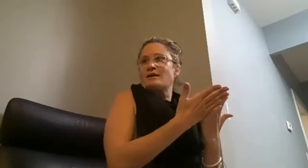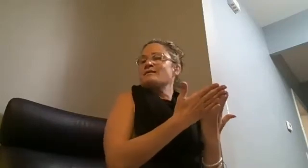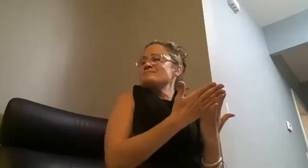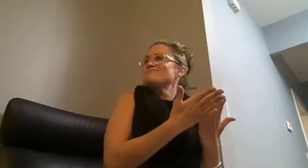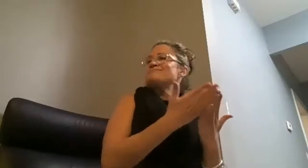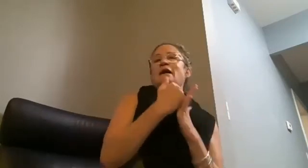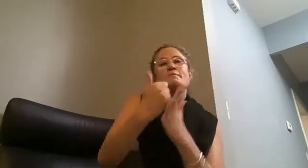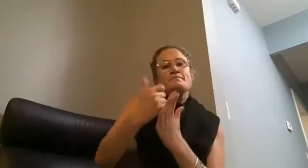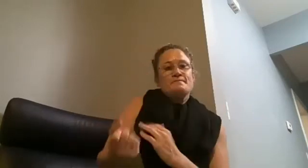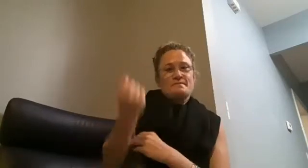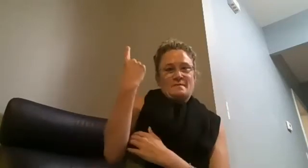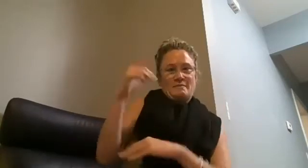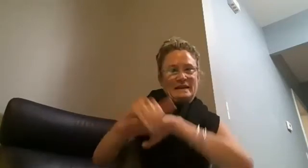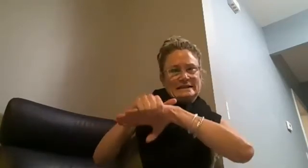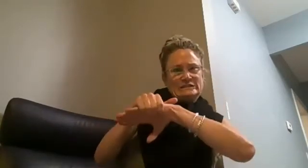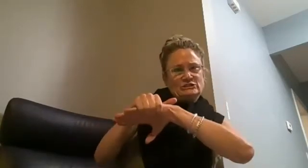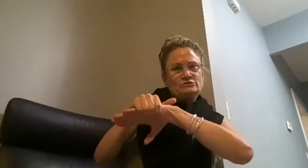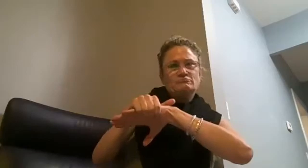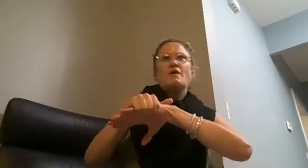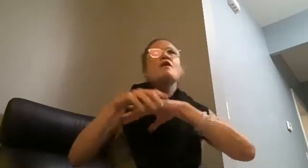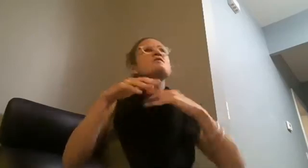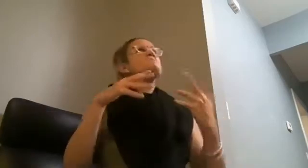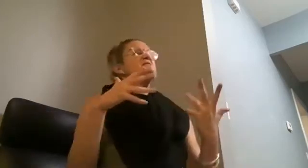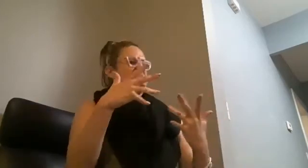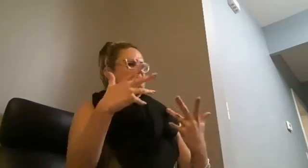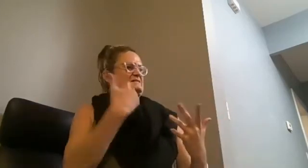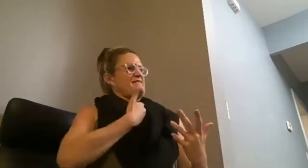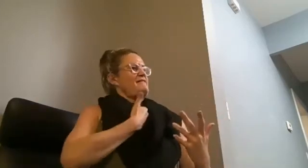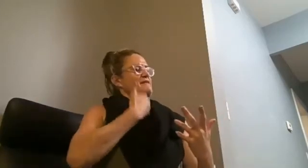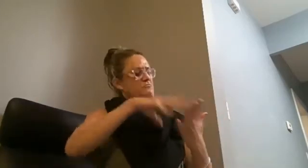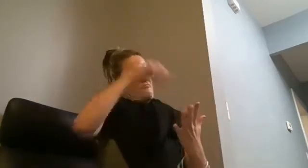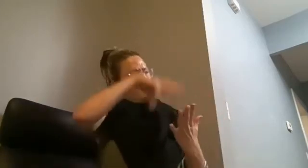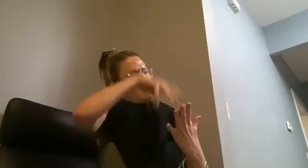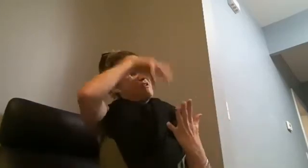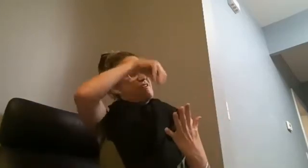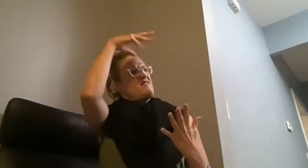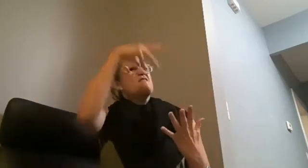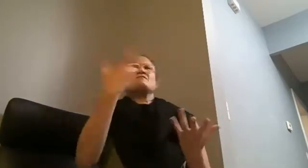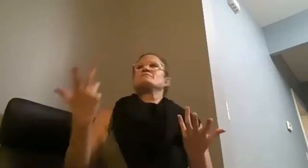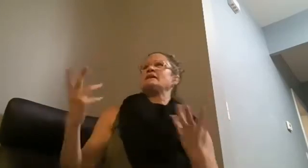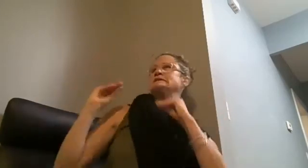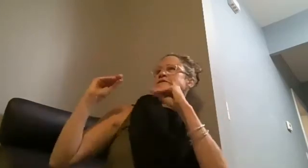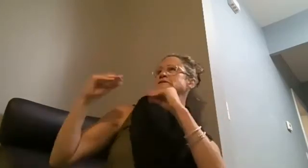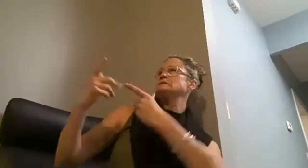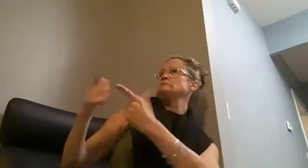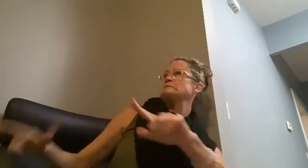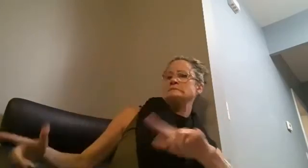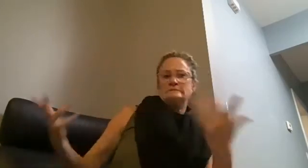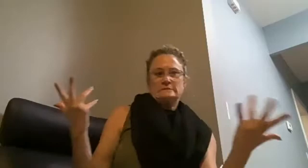someone understand English, gave me so much insight into the book in a way that I had never had before. And there was no one except for me